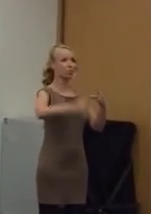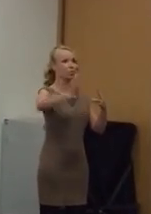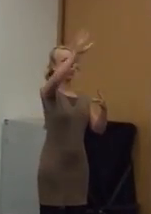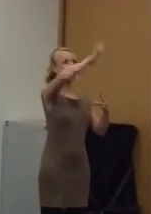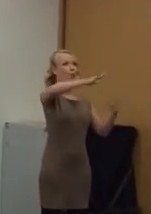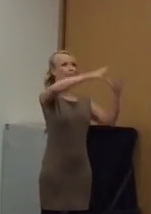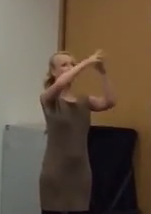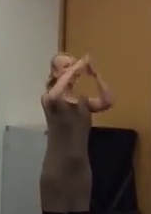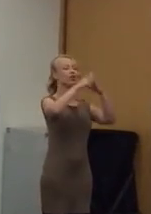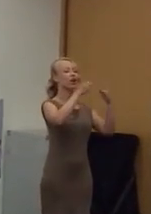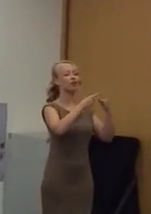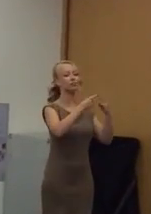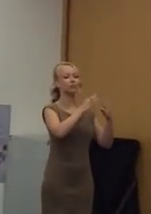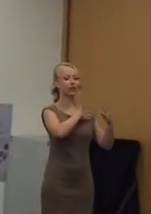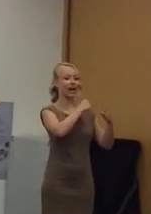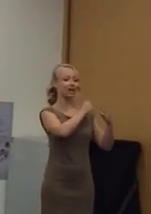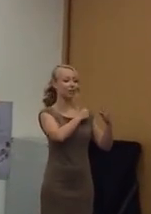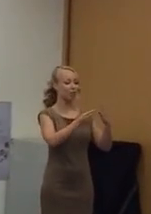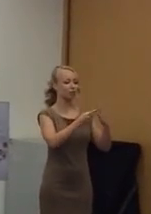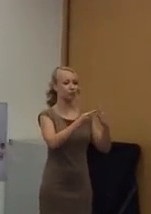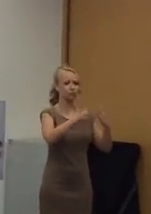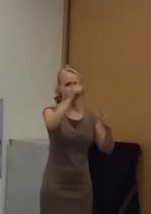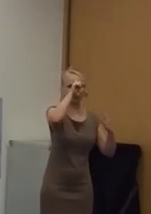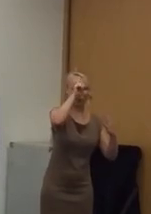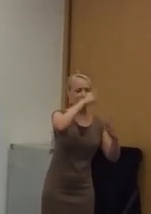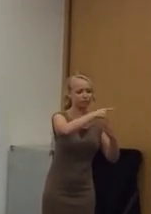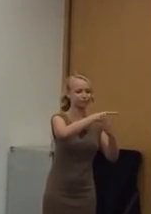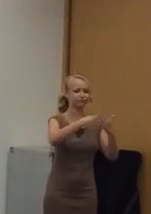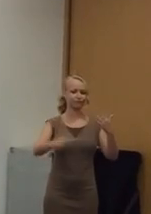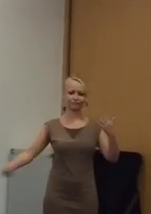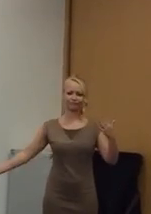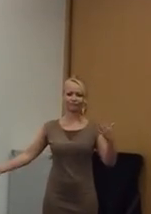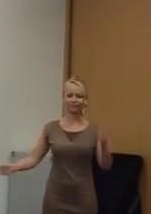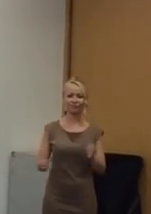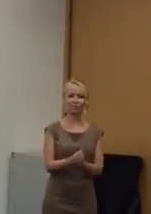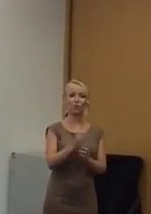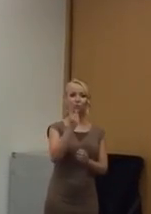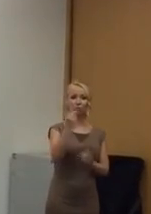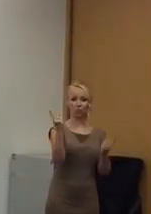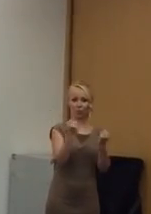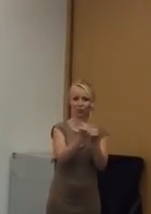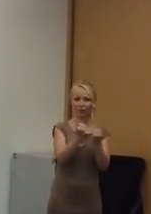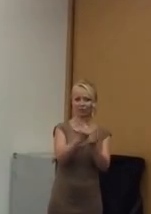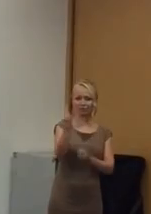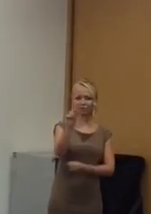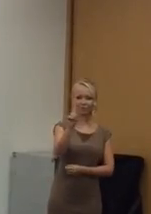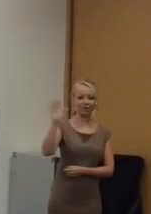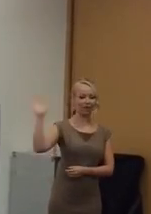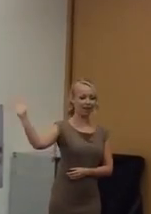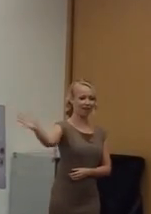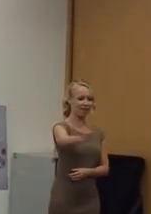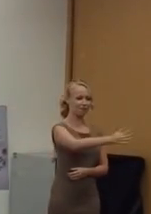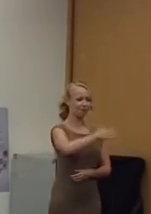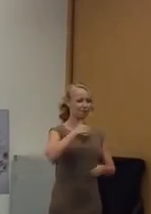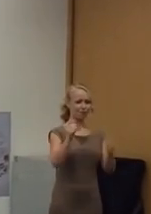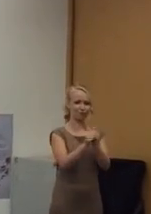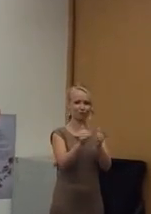Canada, or Germany, or even somewhere else, there were 2 things that everyone agreed